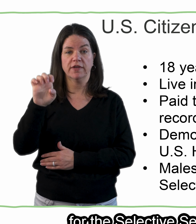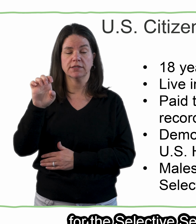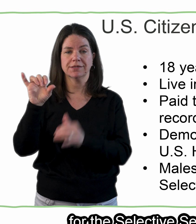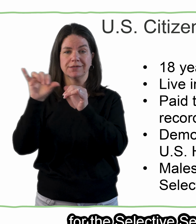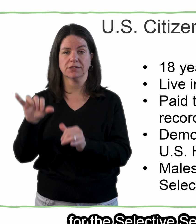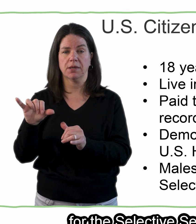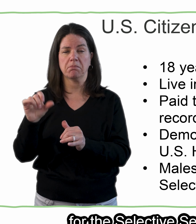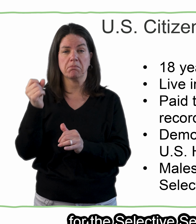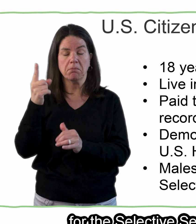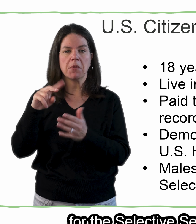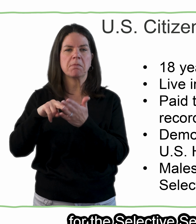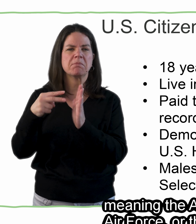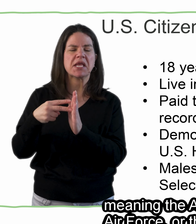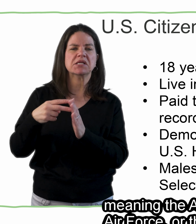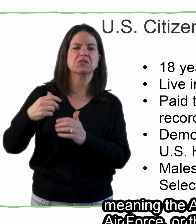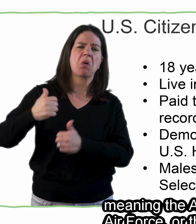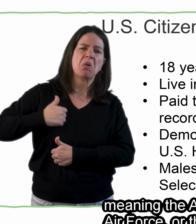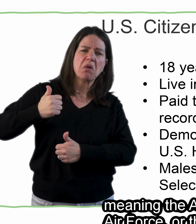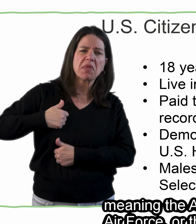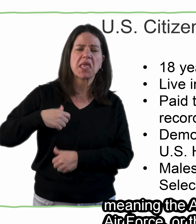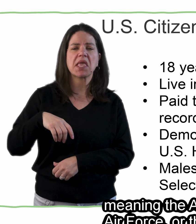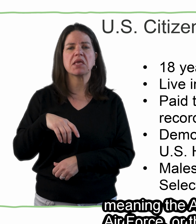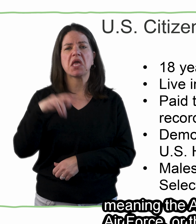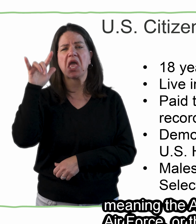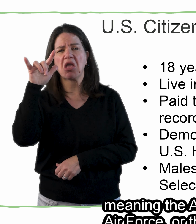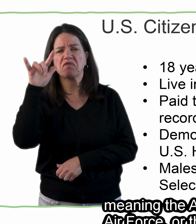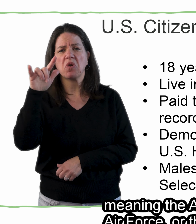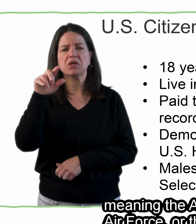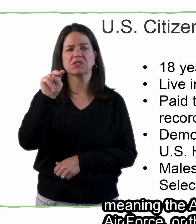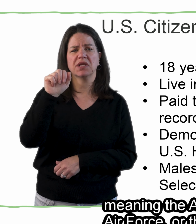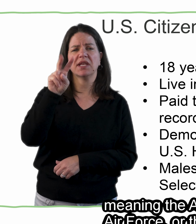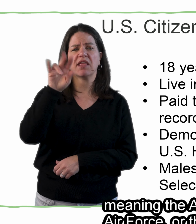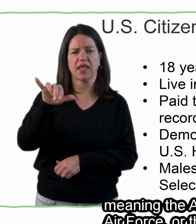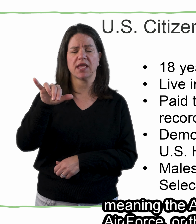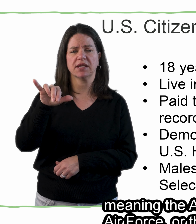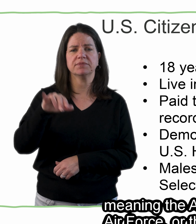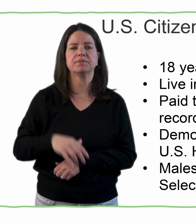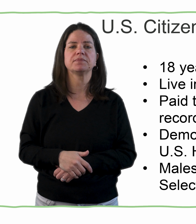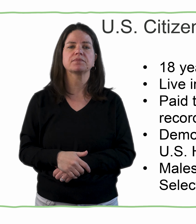Service System, meaning the Army, the Air Force, or the Navy.